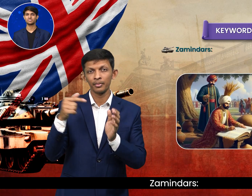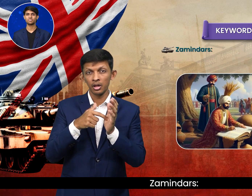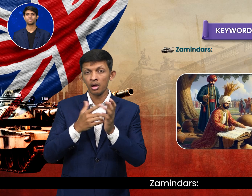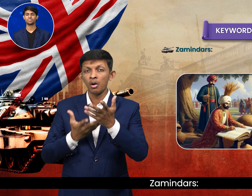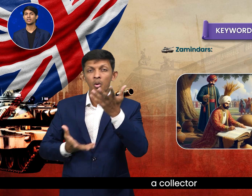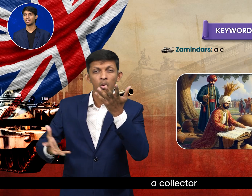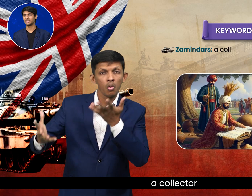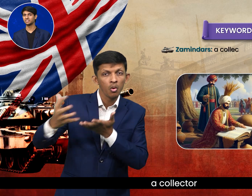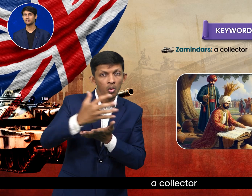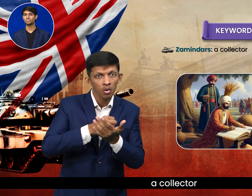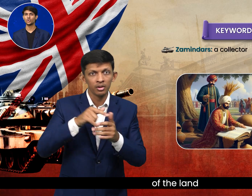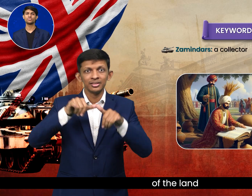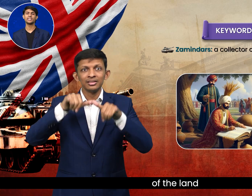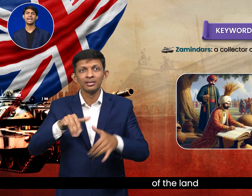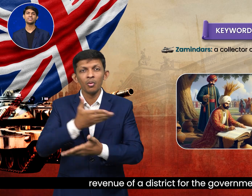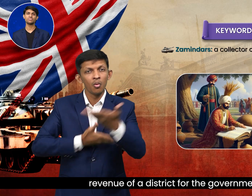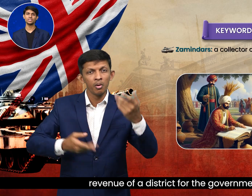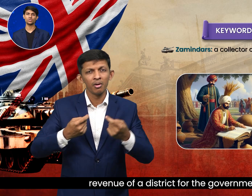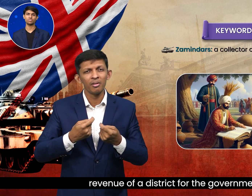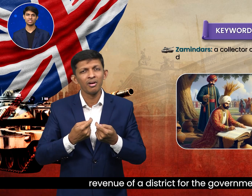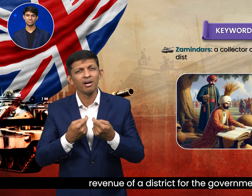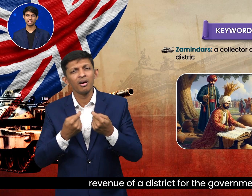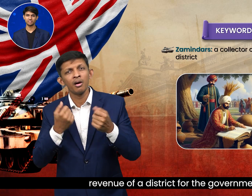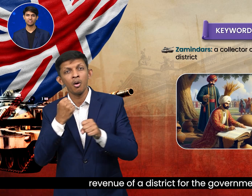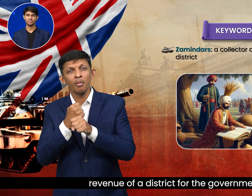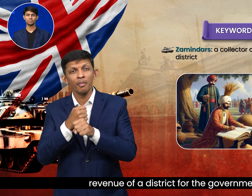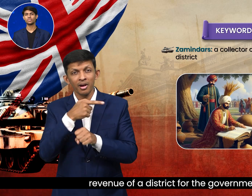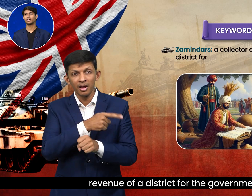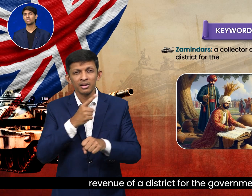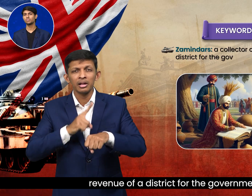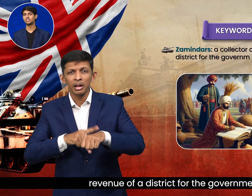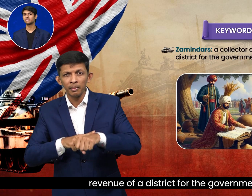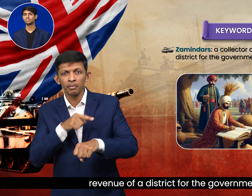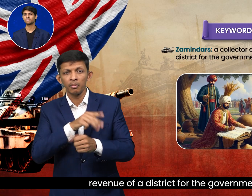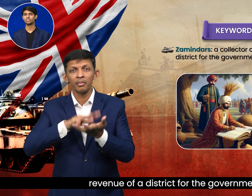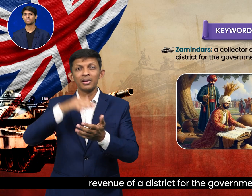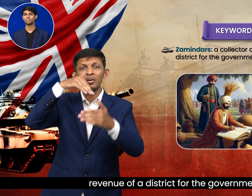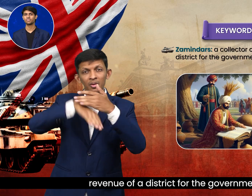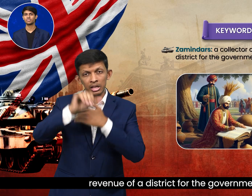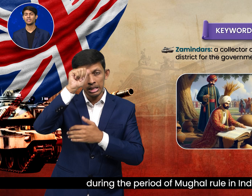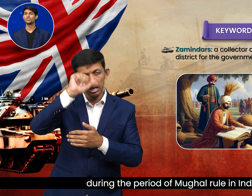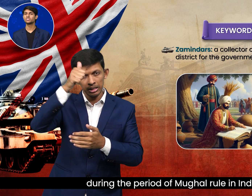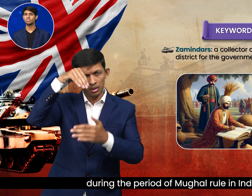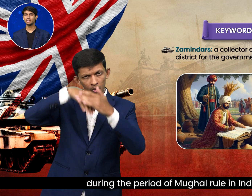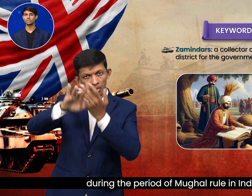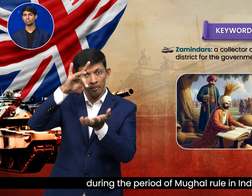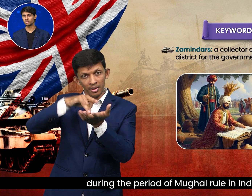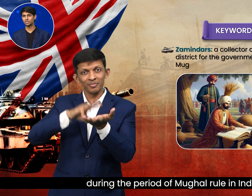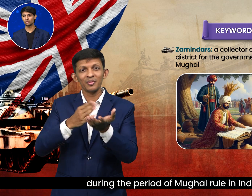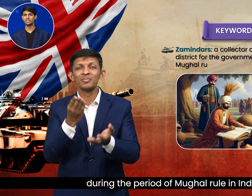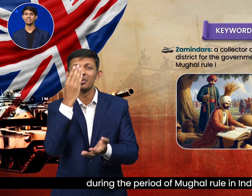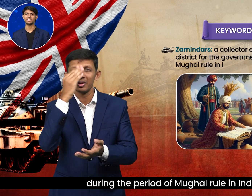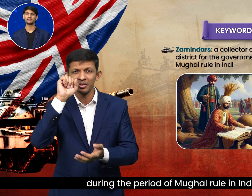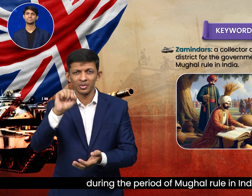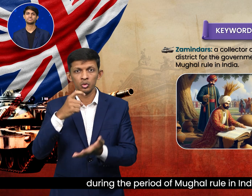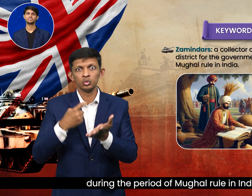Zamindars. A collector of the land revenue of a district for the government during the period of Mughal